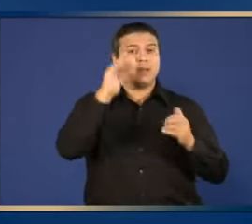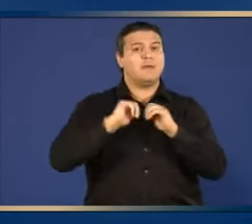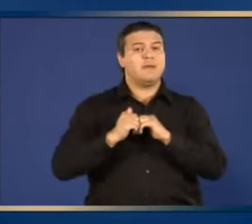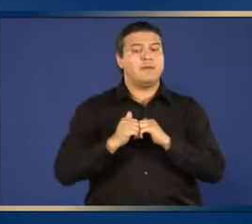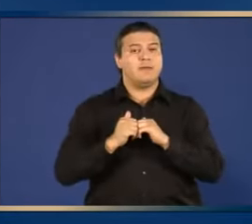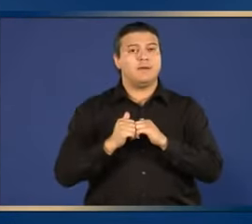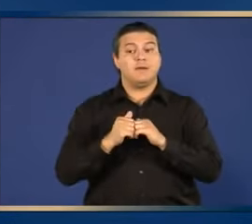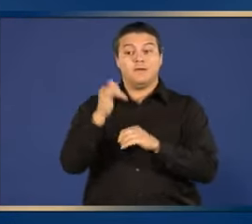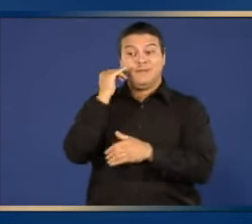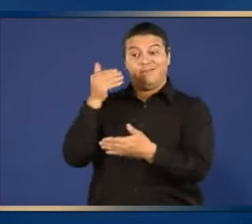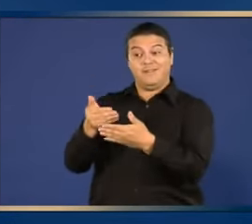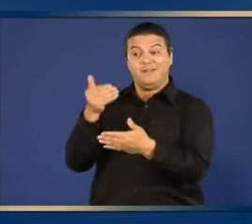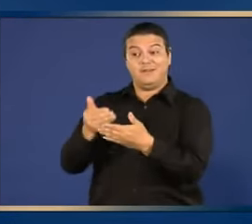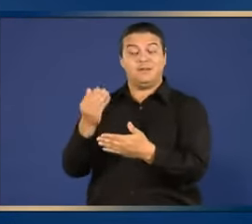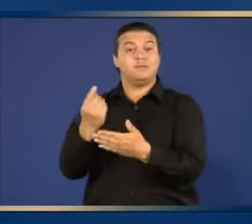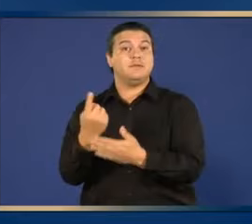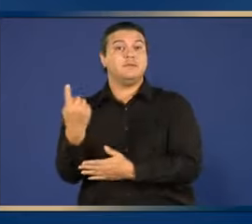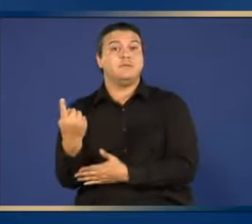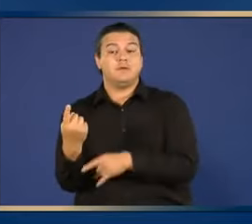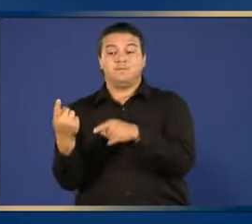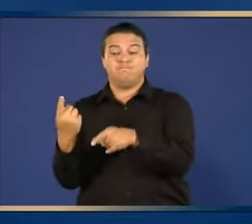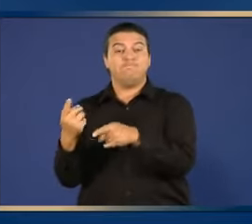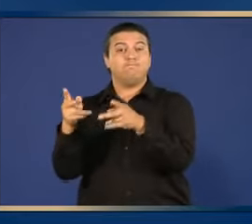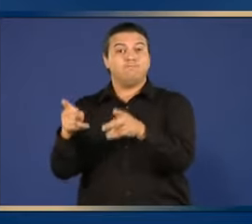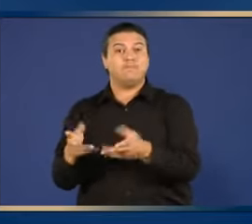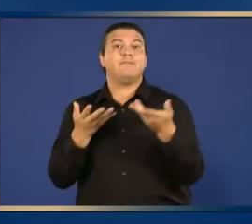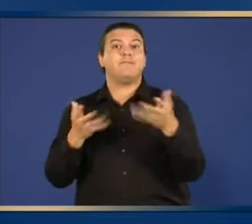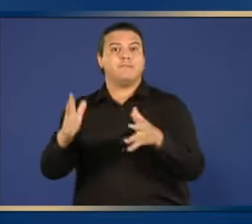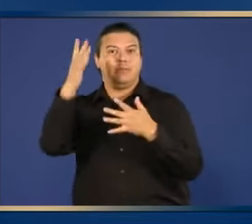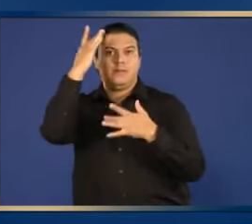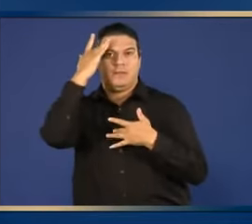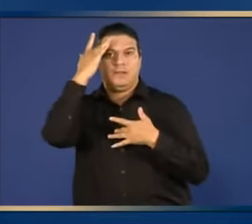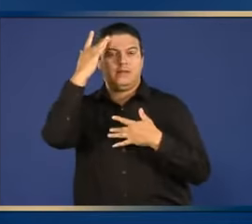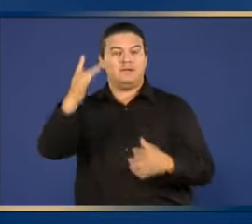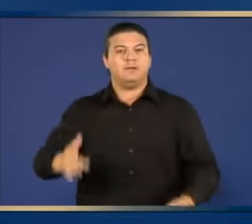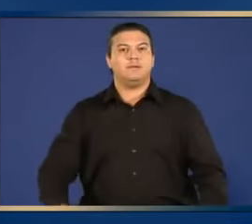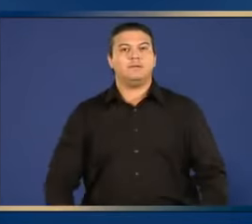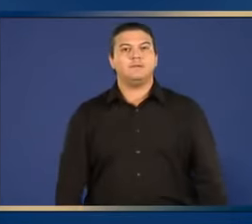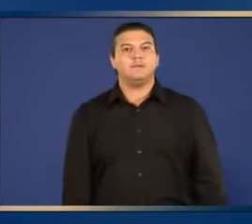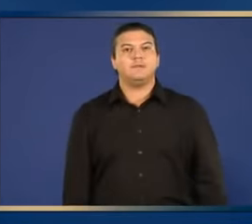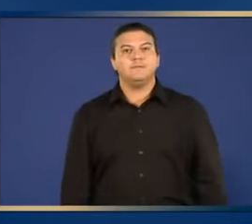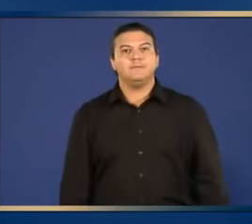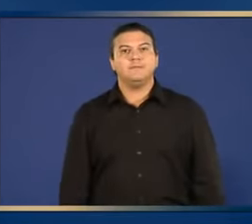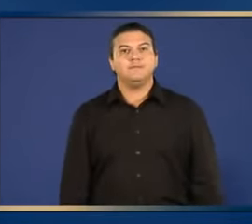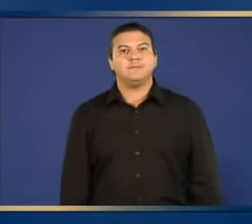by being in direct, close contact with an infectious person.